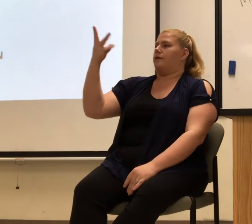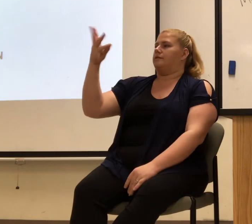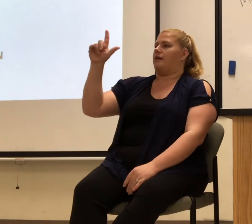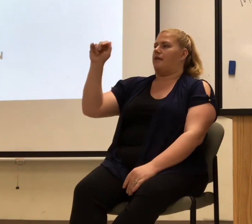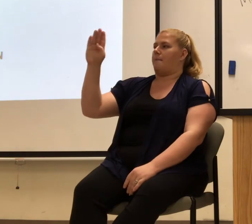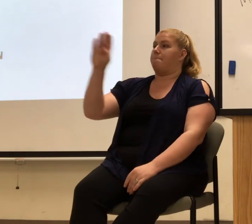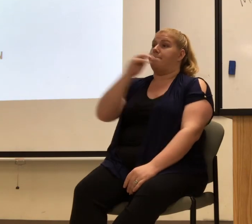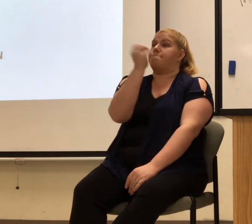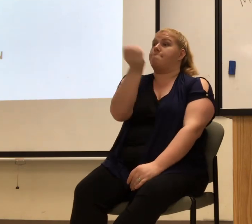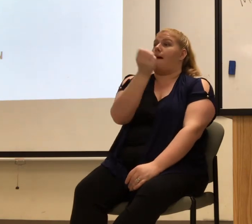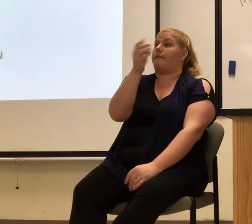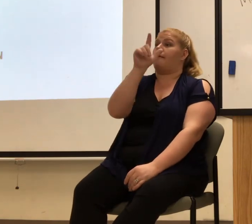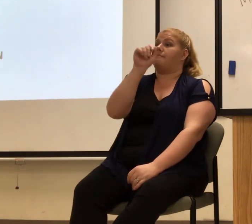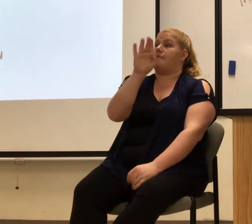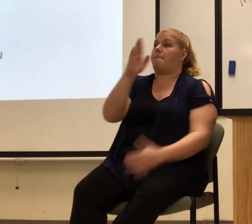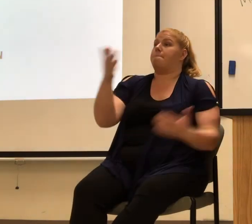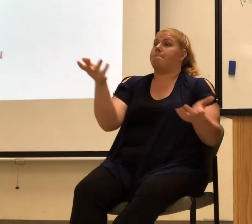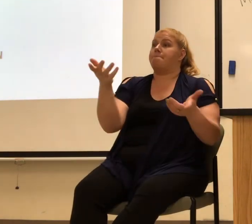Monday lab.